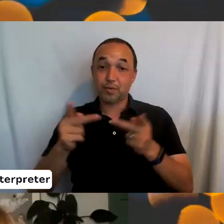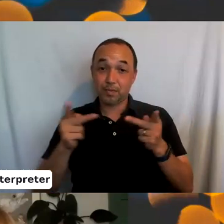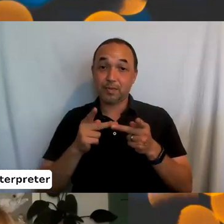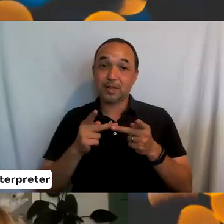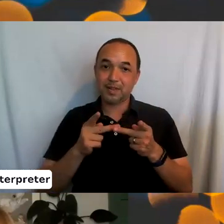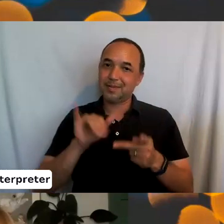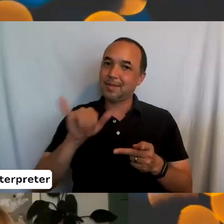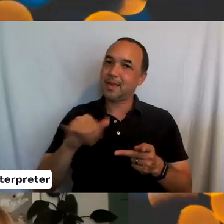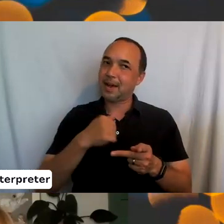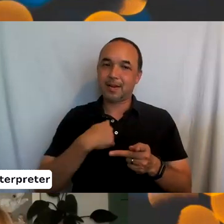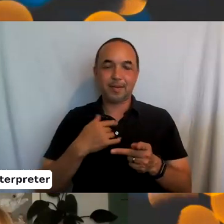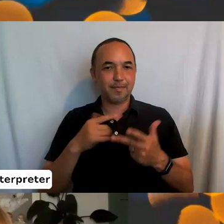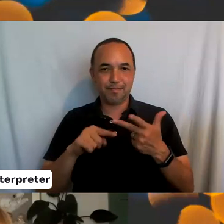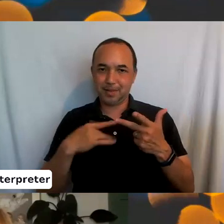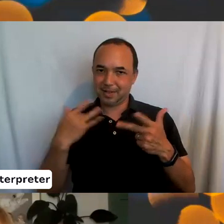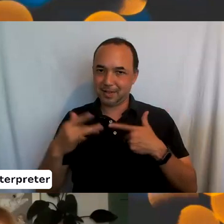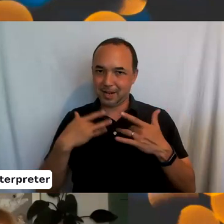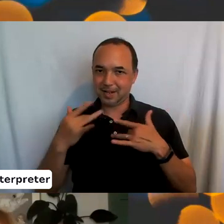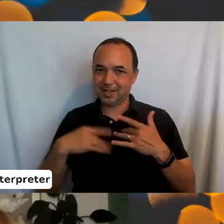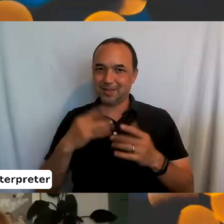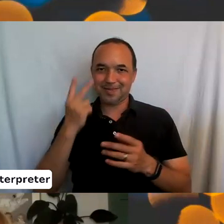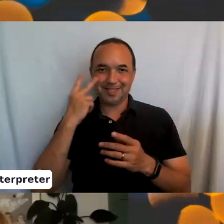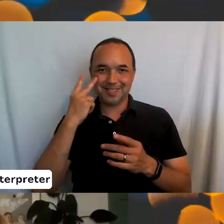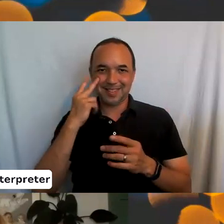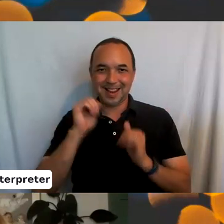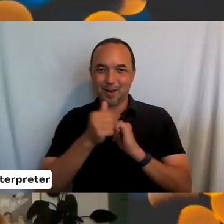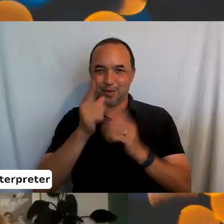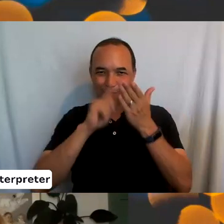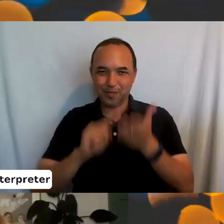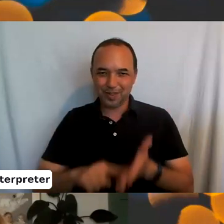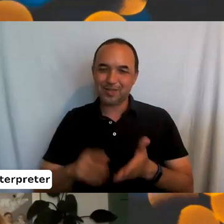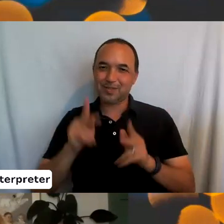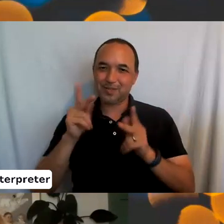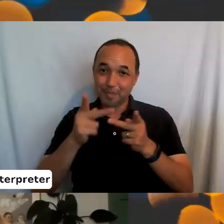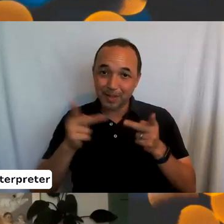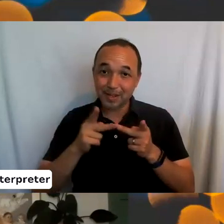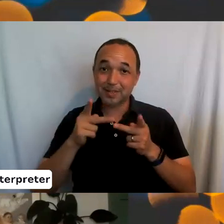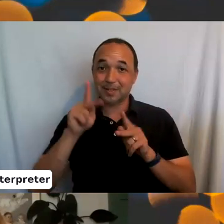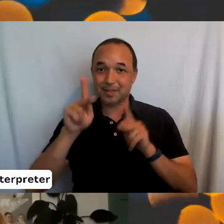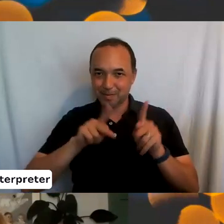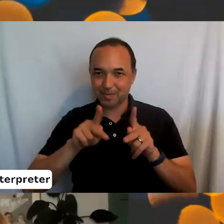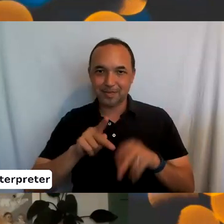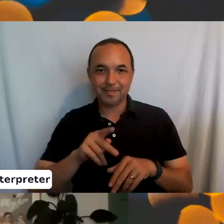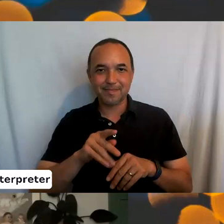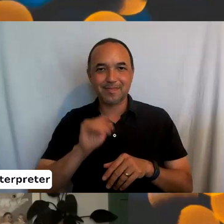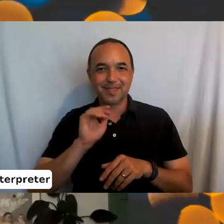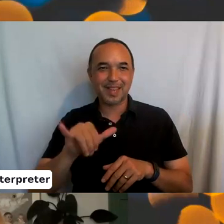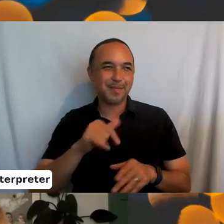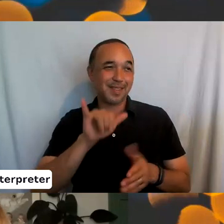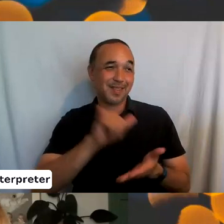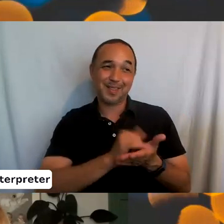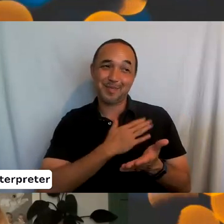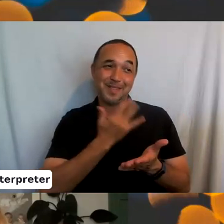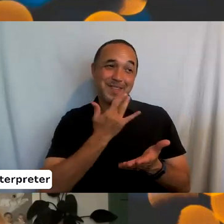to my heart. I can't wait to hear about how you research these places and people. That's my favorite one. I'm partial,